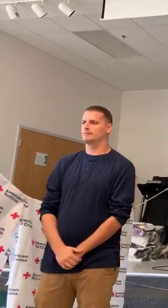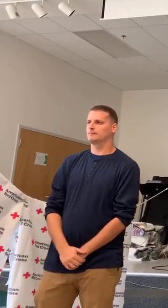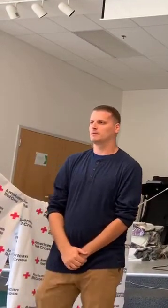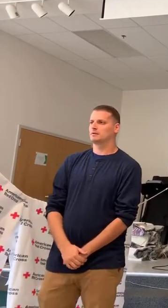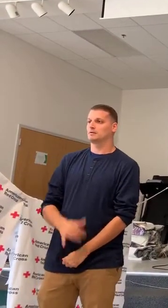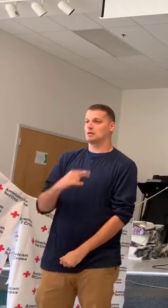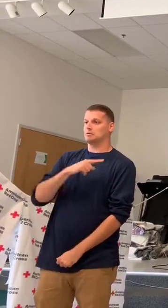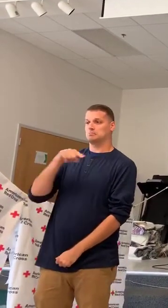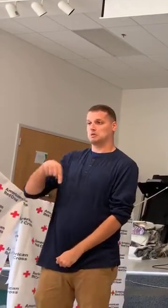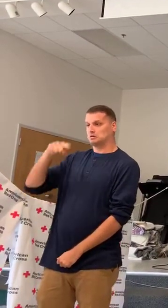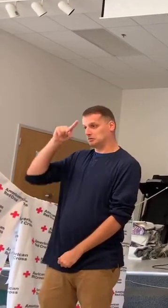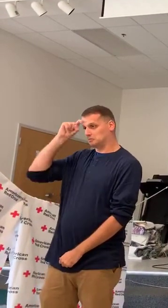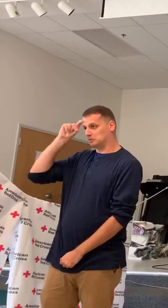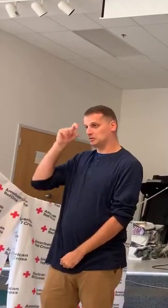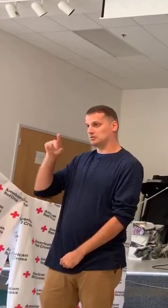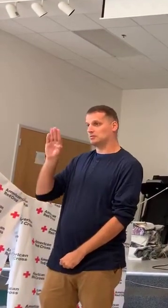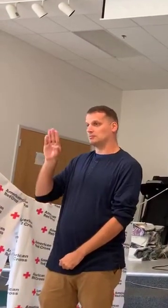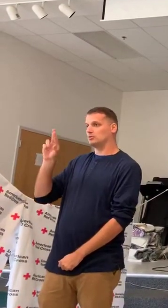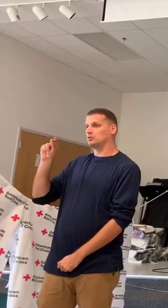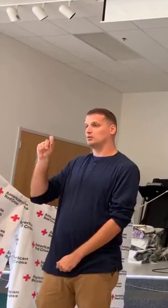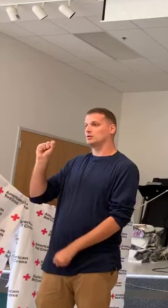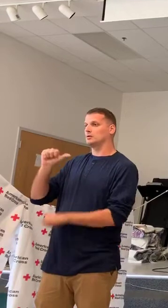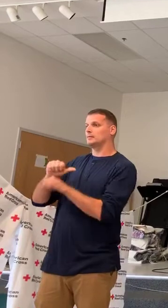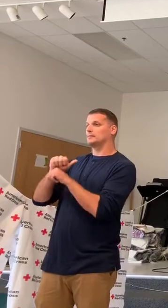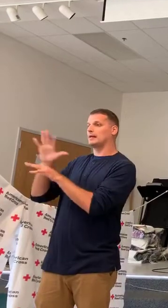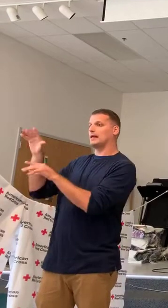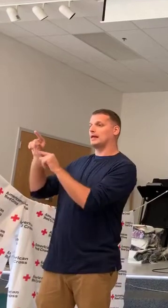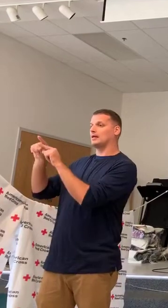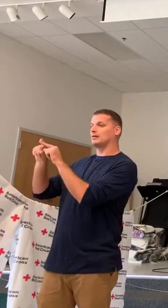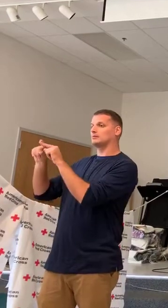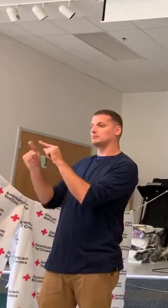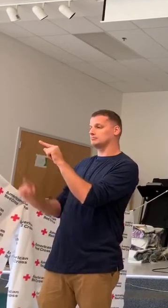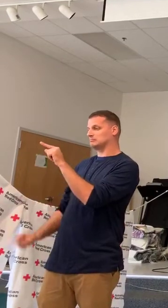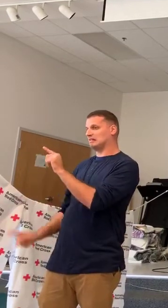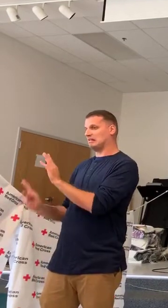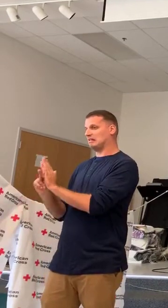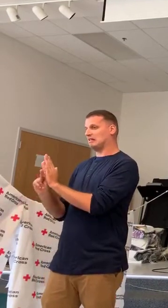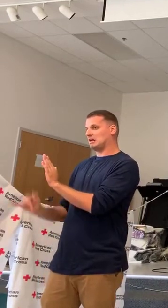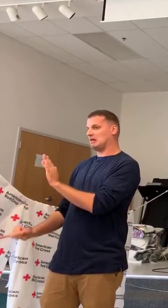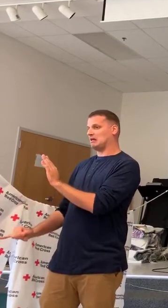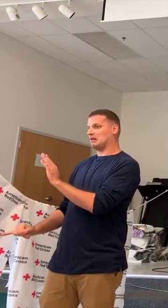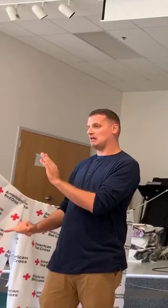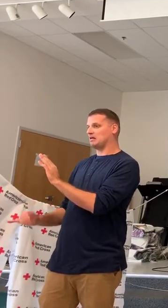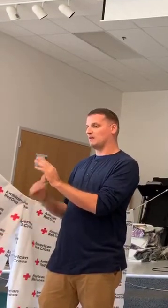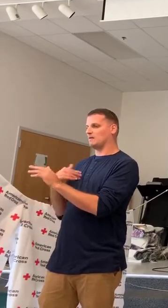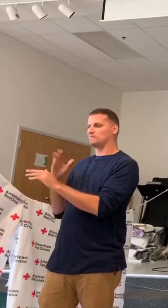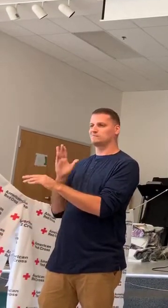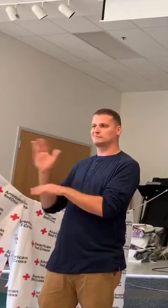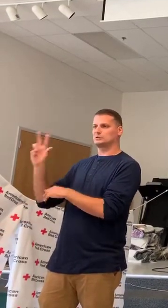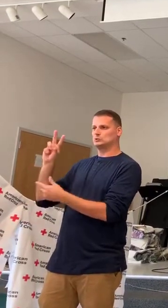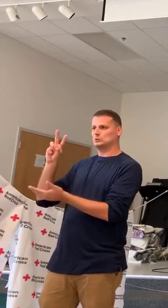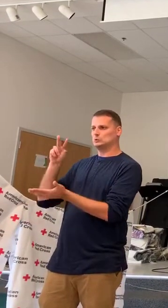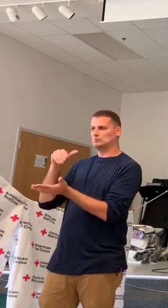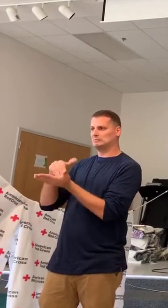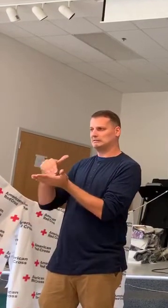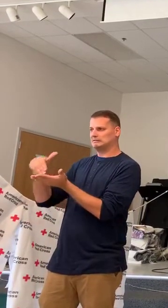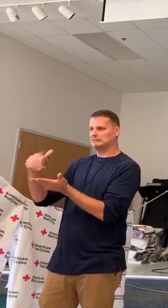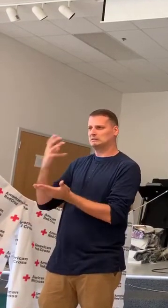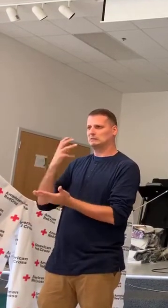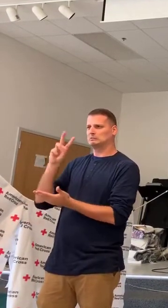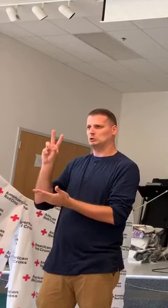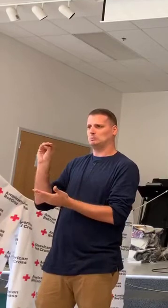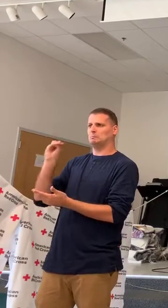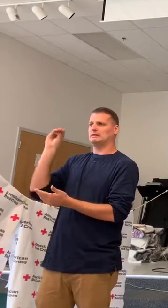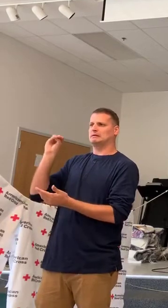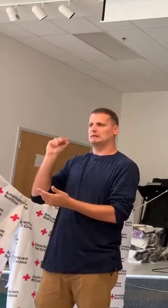Aleutians, there was fire. And we burned over 2.5 million acres. We had almost 700 fires this year. It's a big year. So we